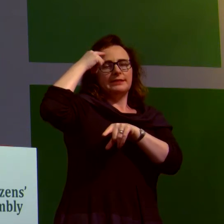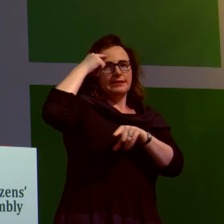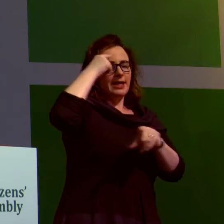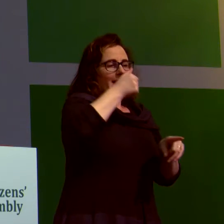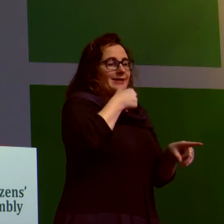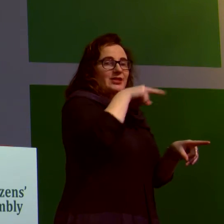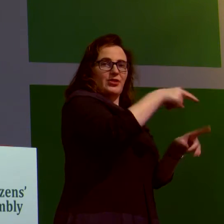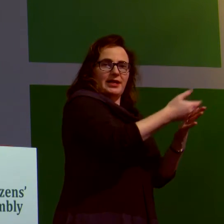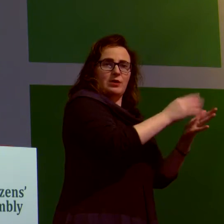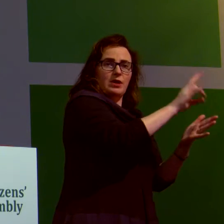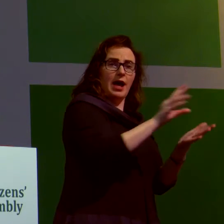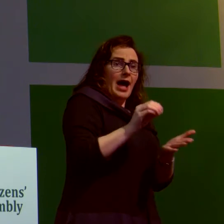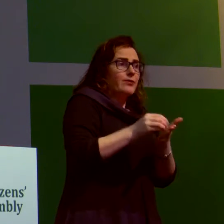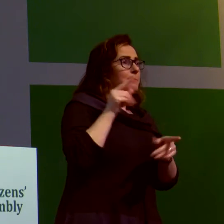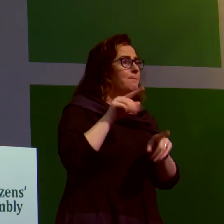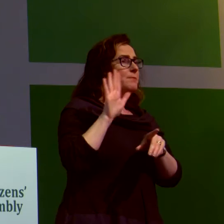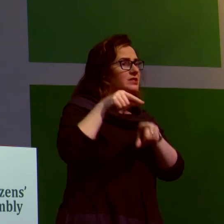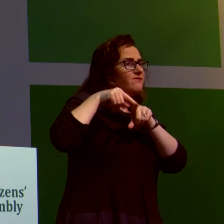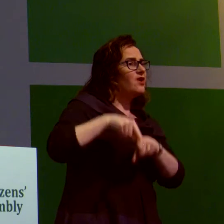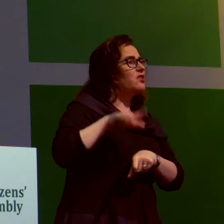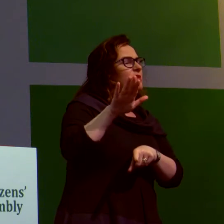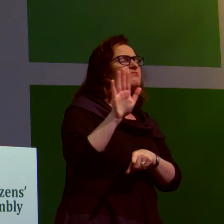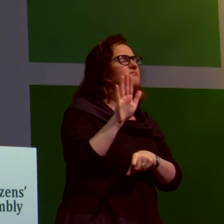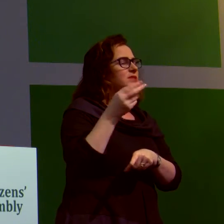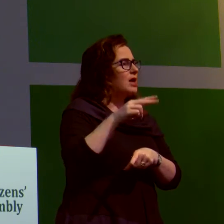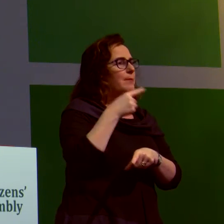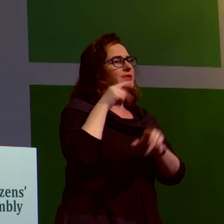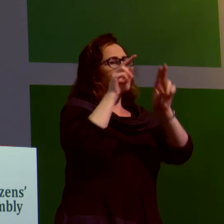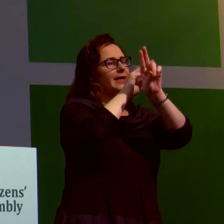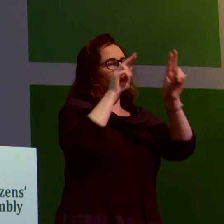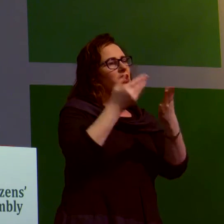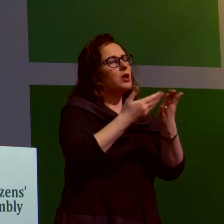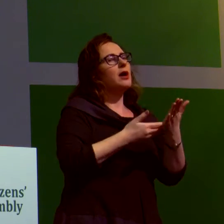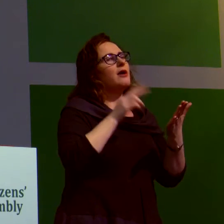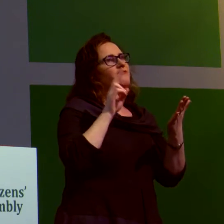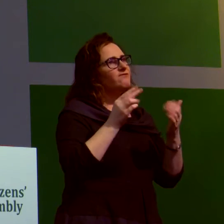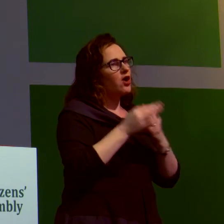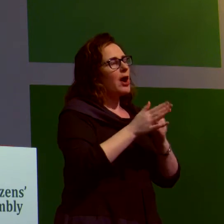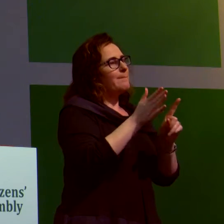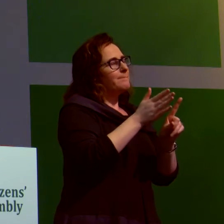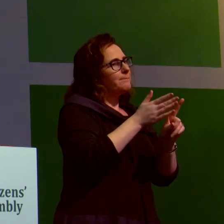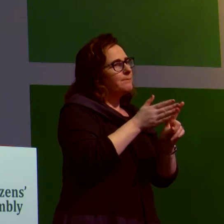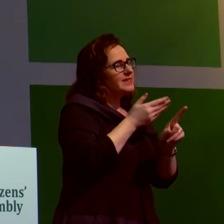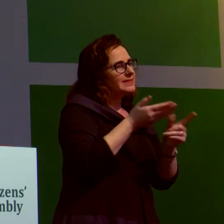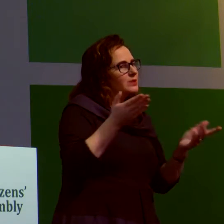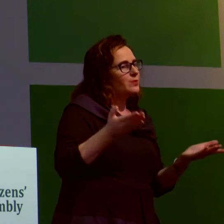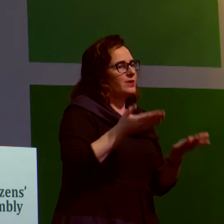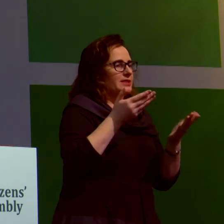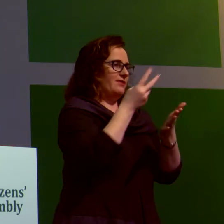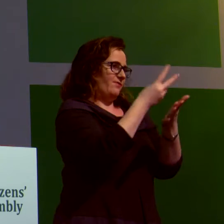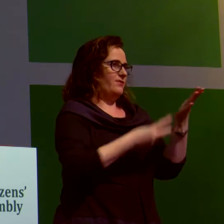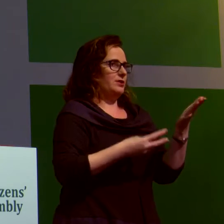don't have to, they have the choice. So what we say is that international law is of persuasive value when deciding any legal